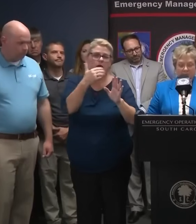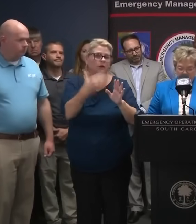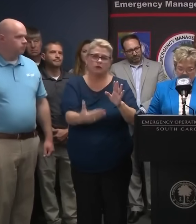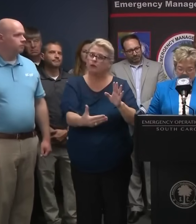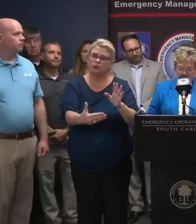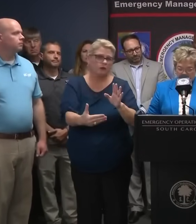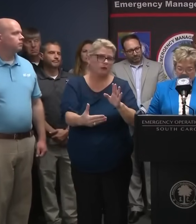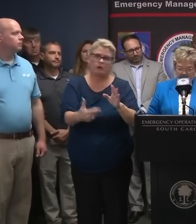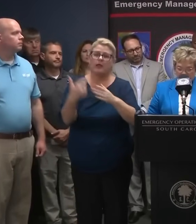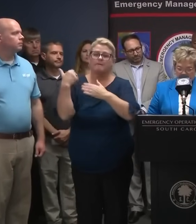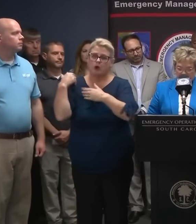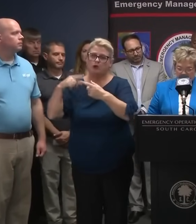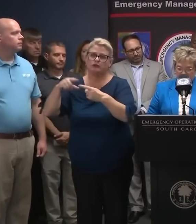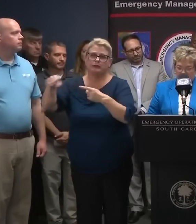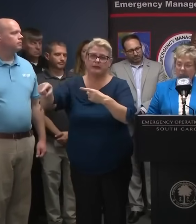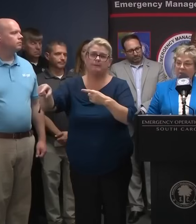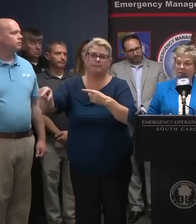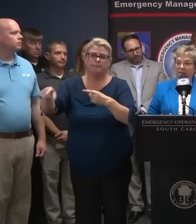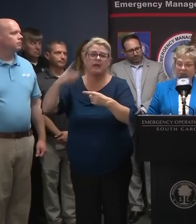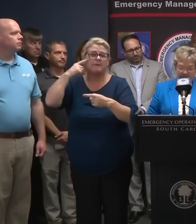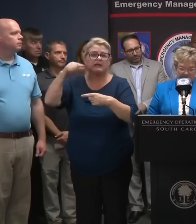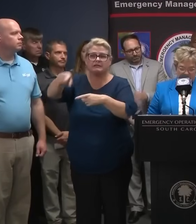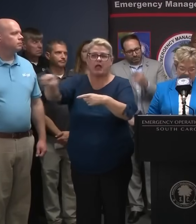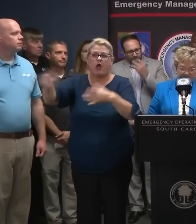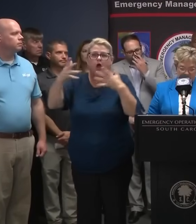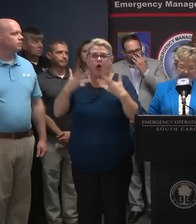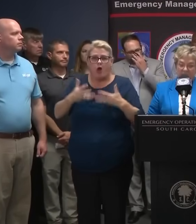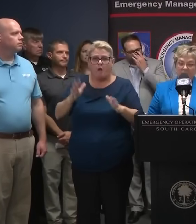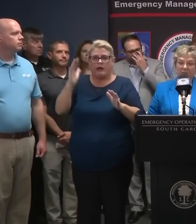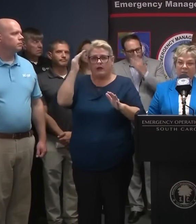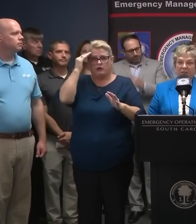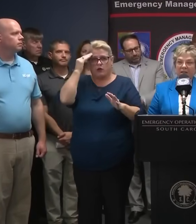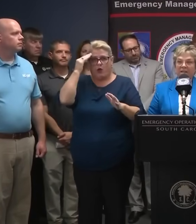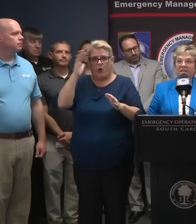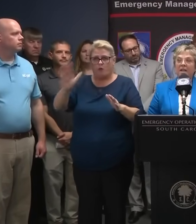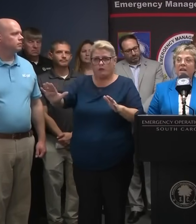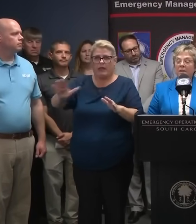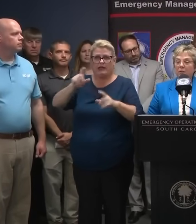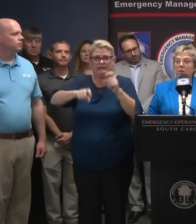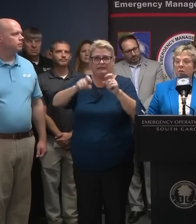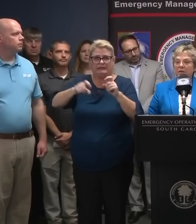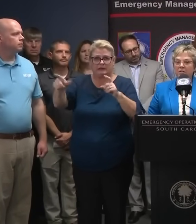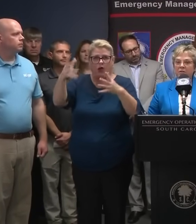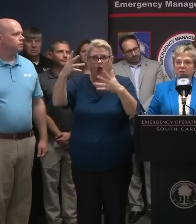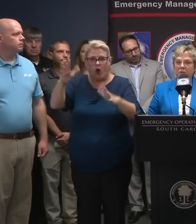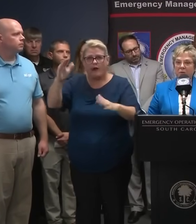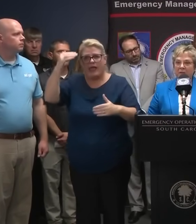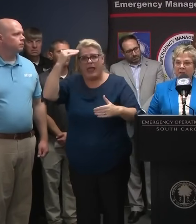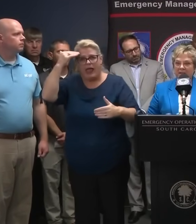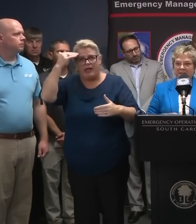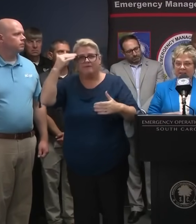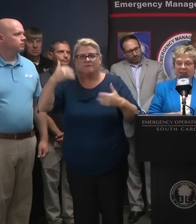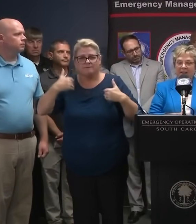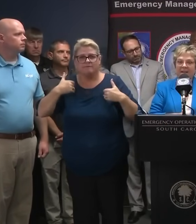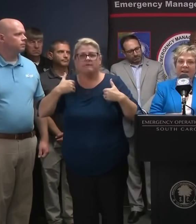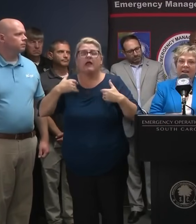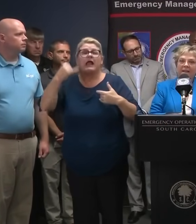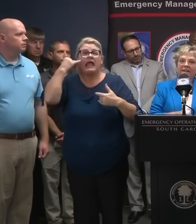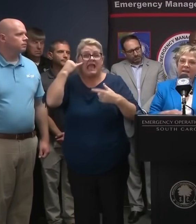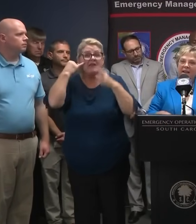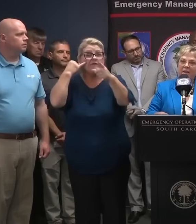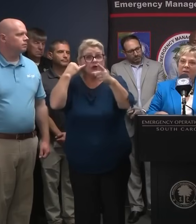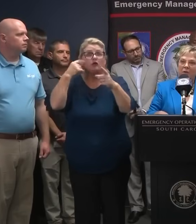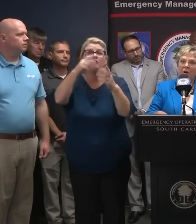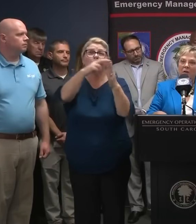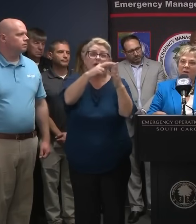As public officials and disaster relief organizations identify specific needs, if you are registered, you will be contacted.